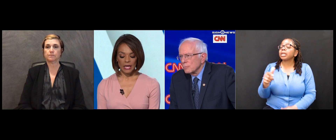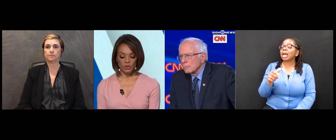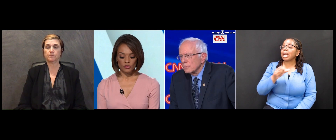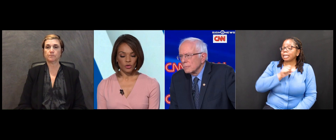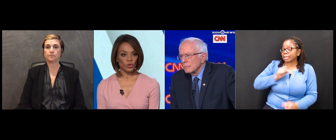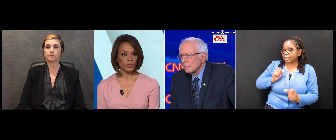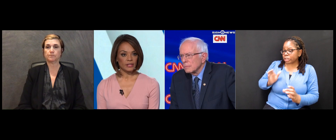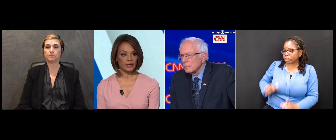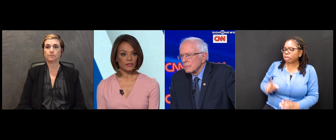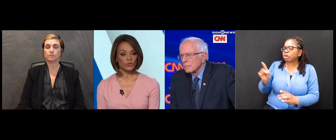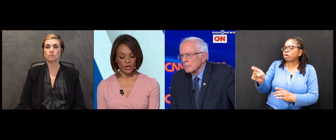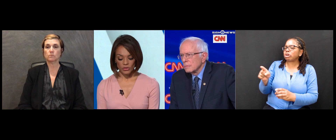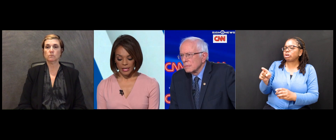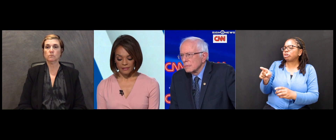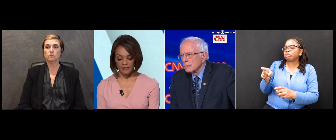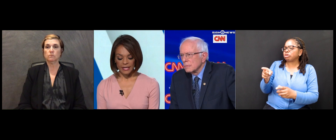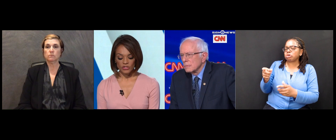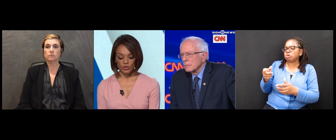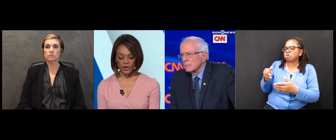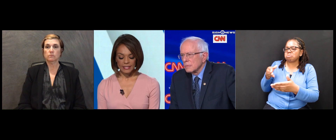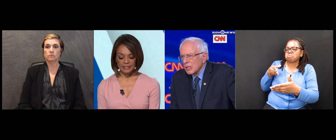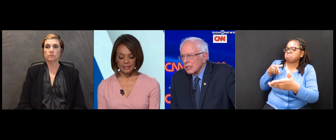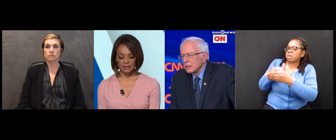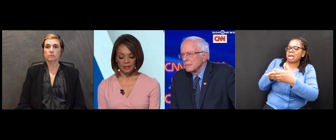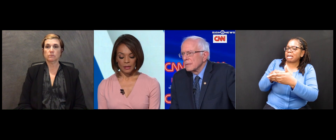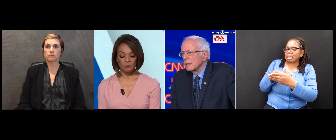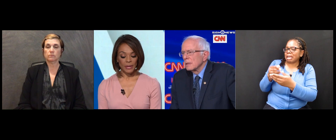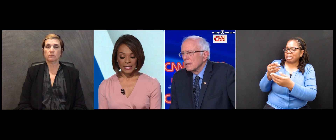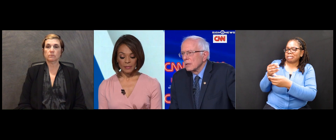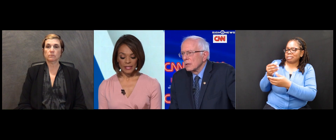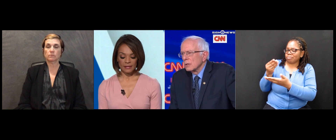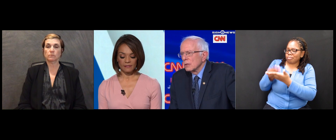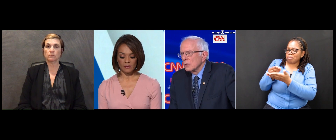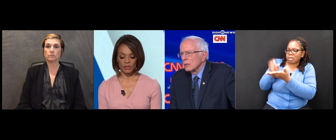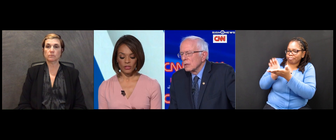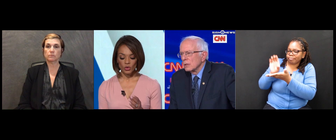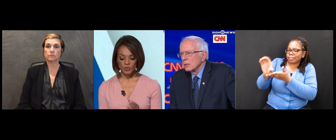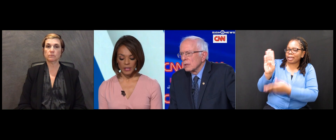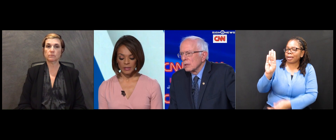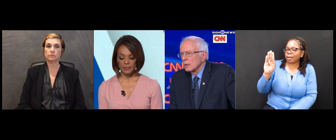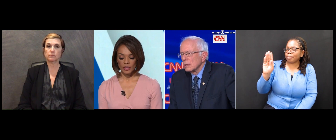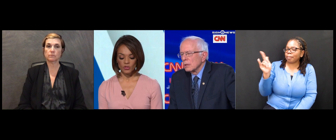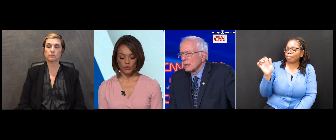against bailouts following the 2008 financial crisis. Yes. Many believe